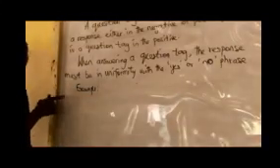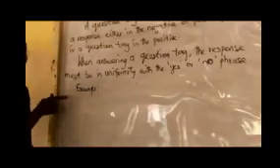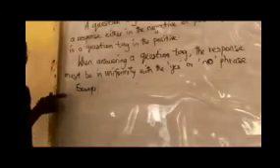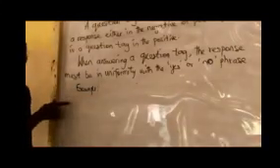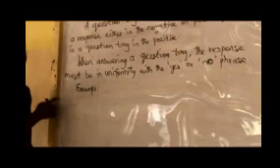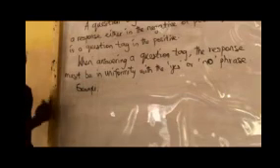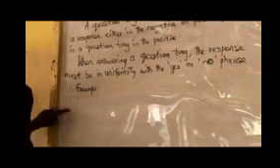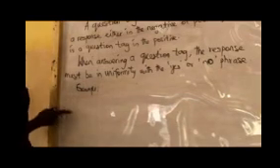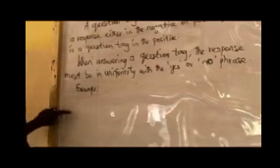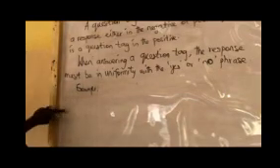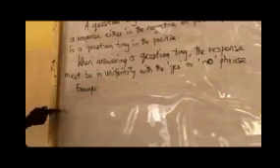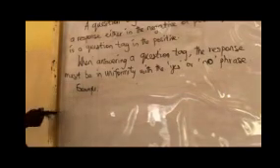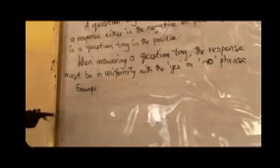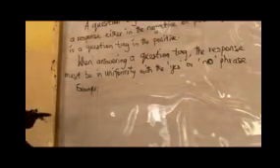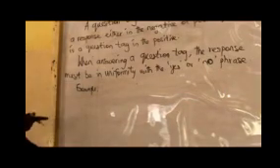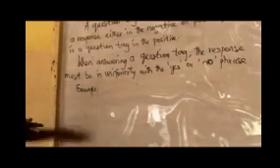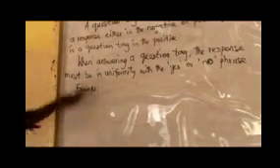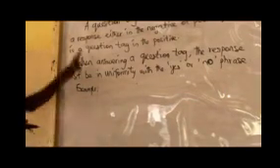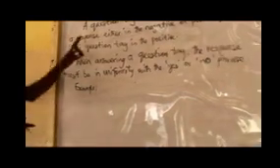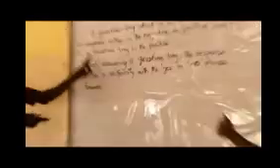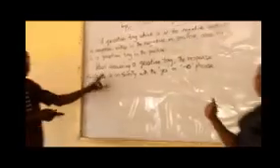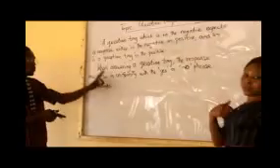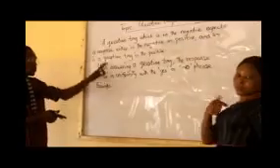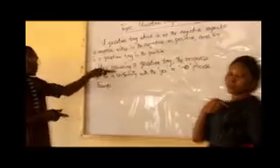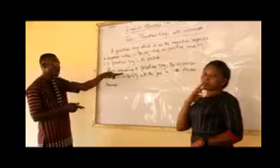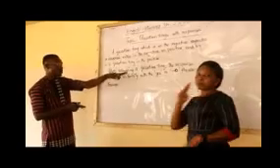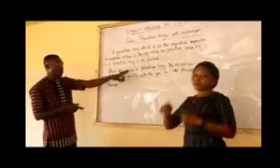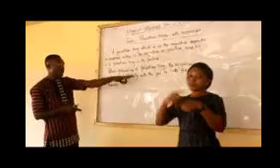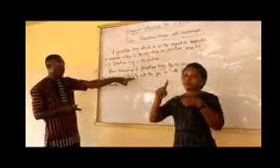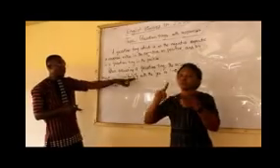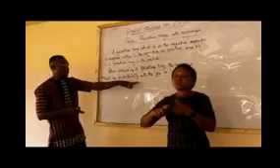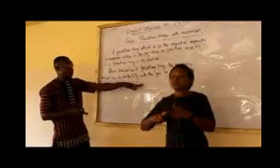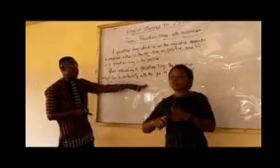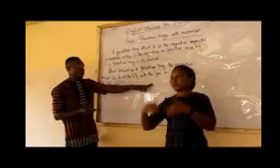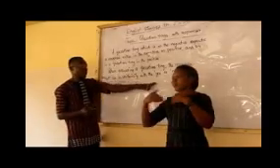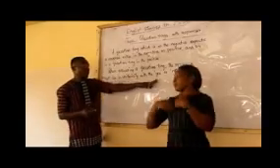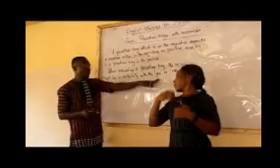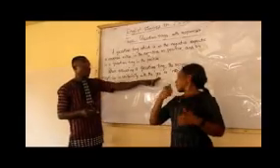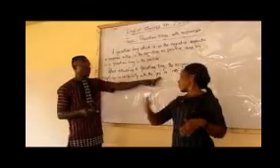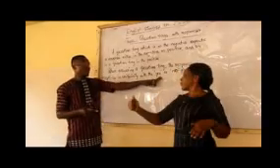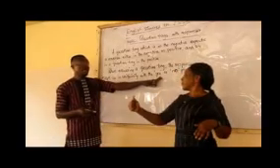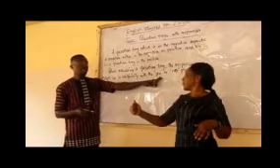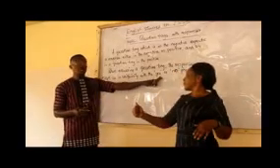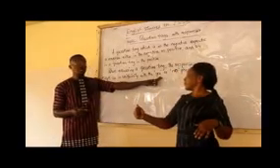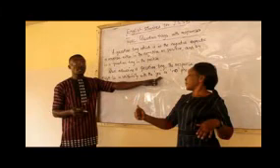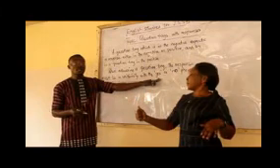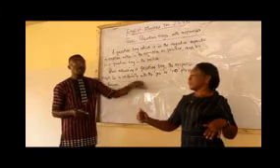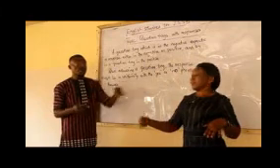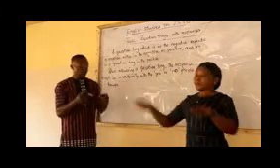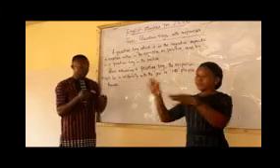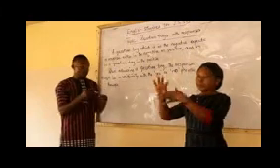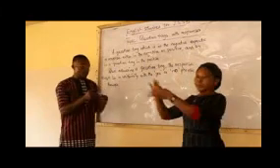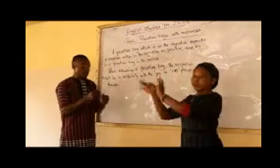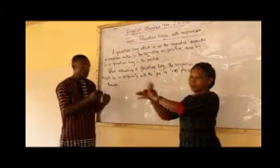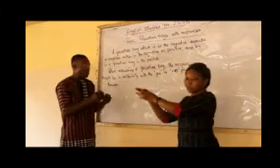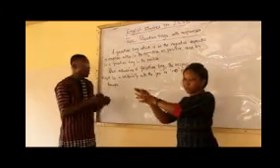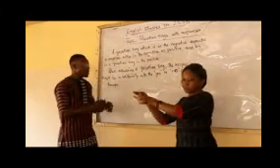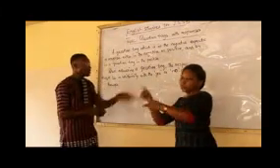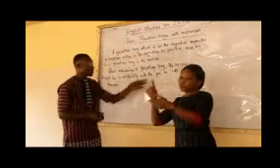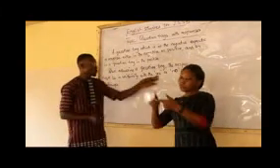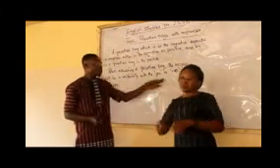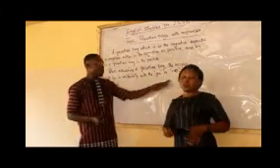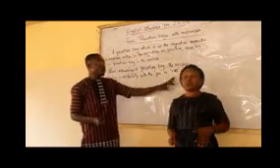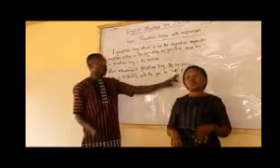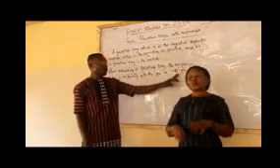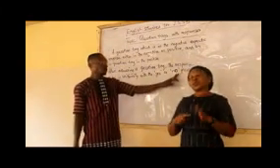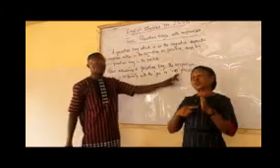Okay, we are going to have a sentence that we need to show example of the importance of maintaining a